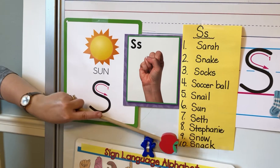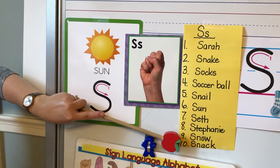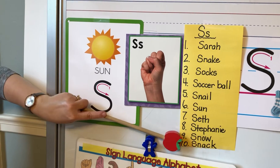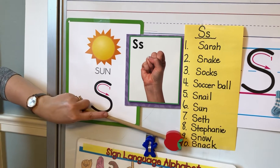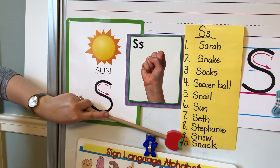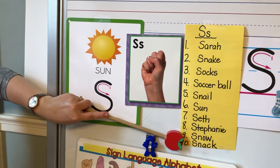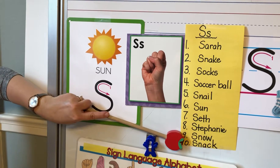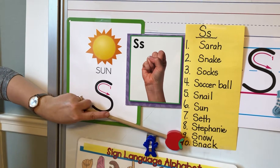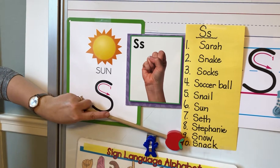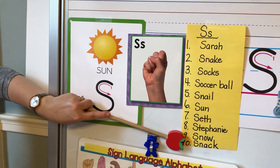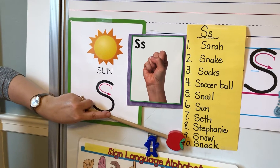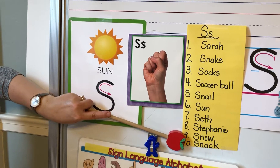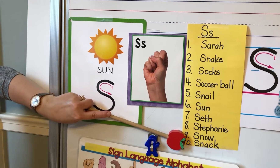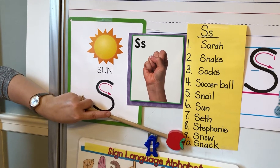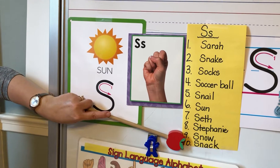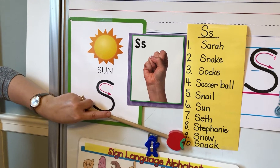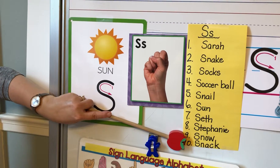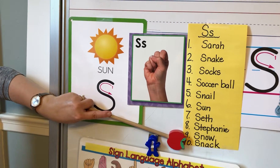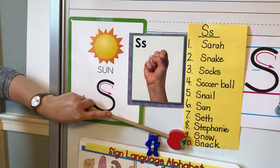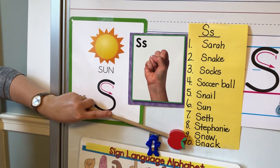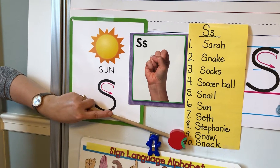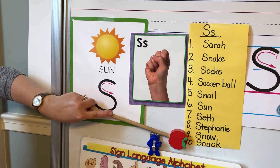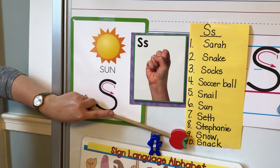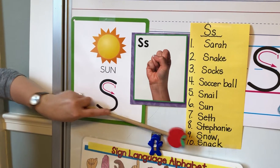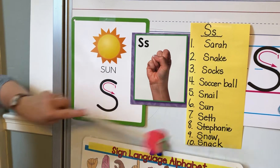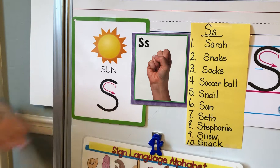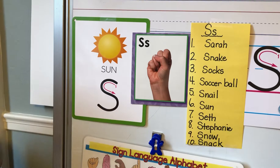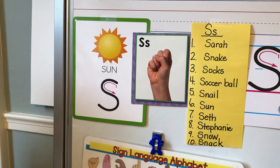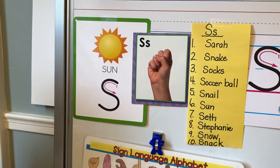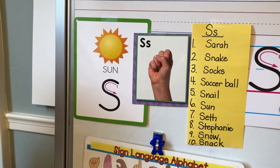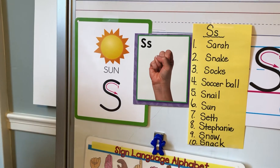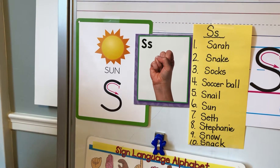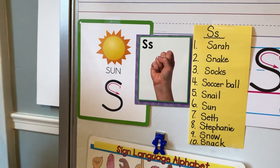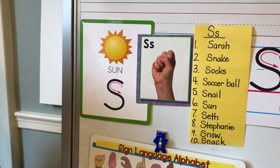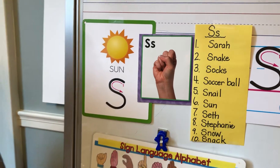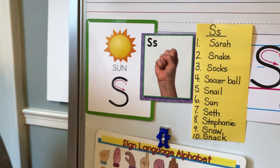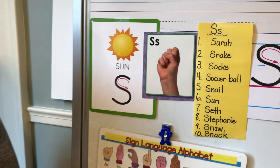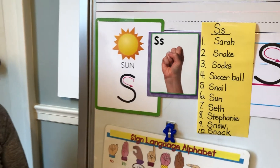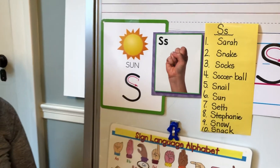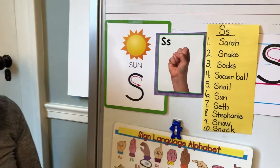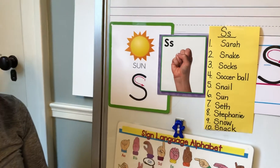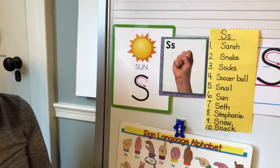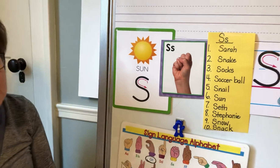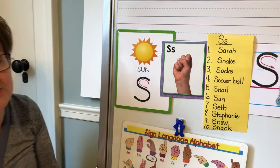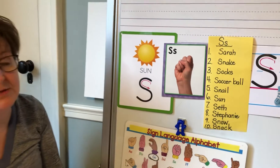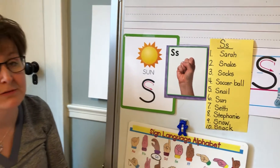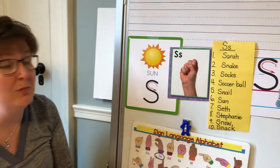snow, and snack. And I bet you could think of a lot more words. You might